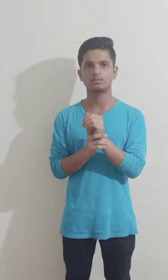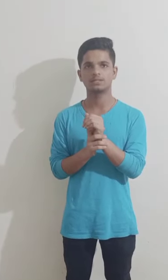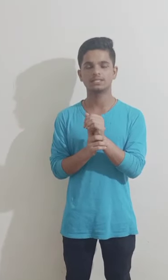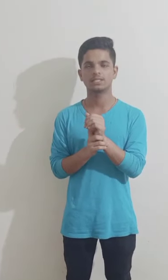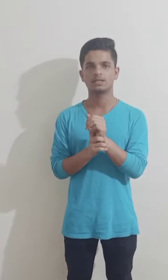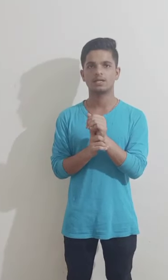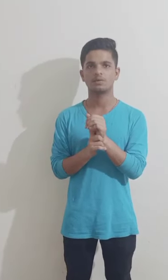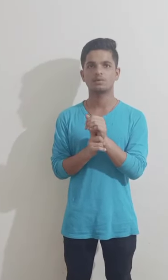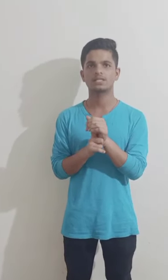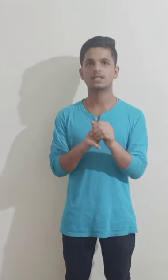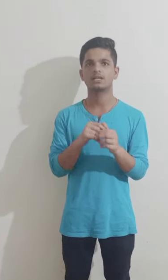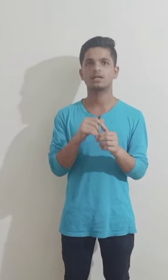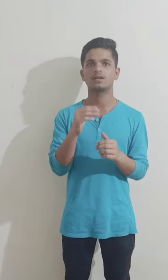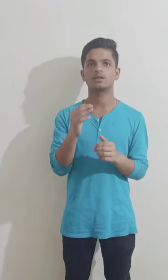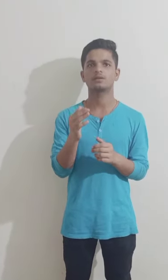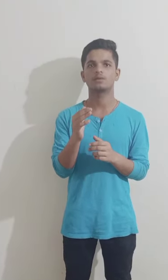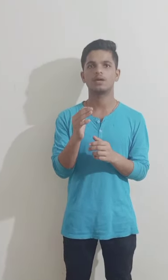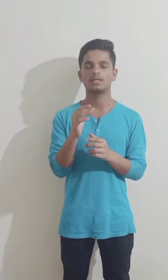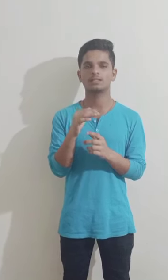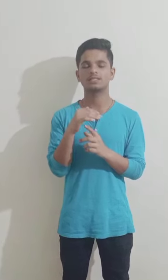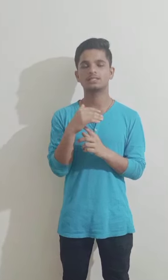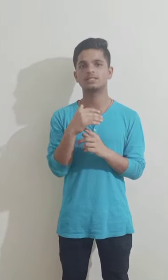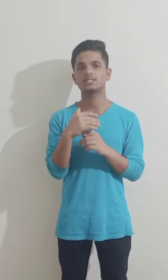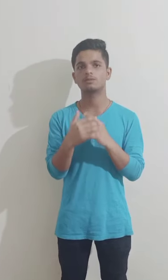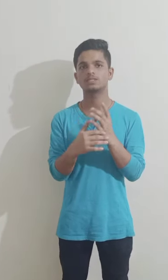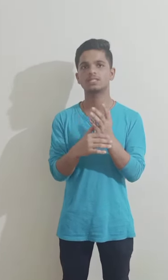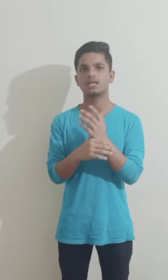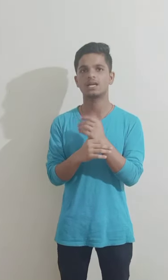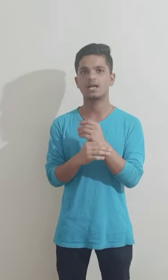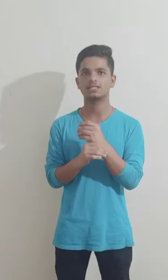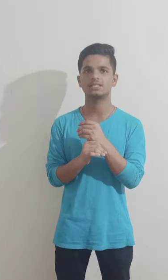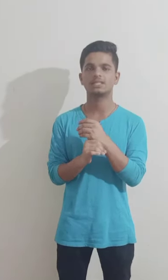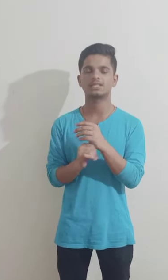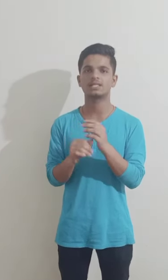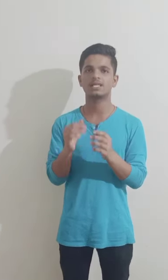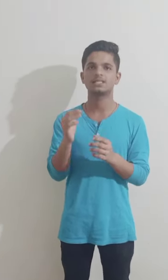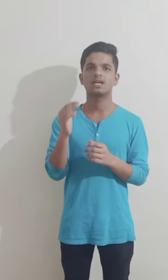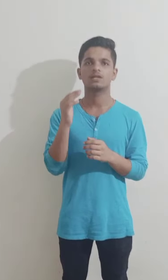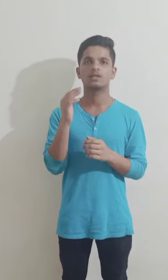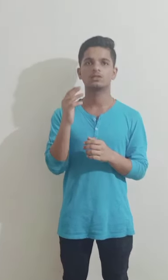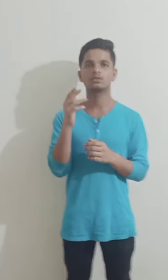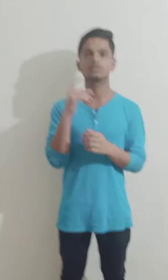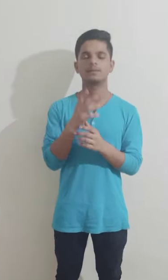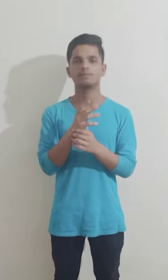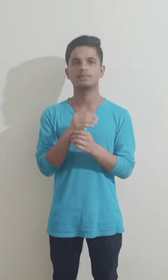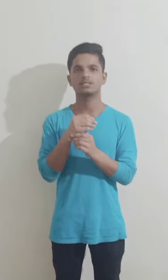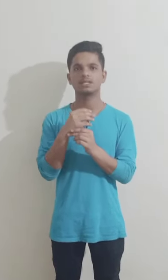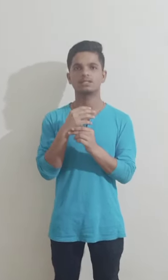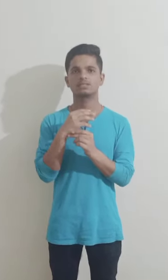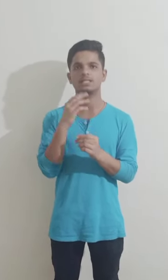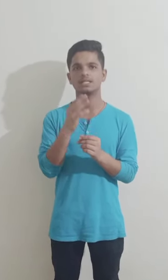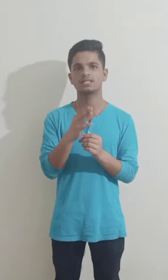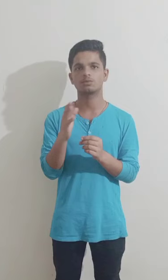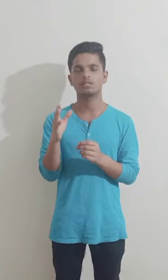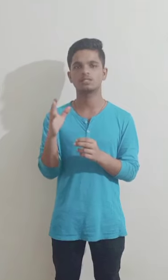which are and these objects we literal as same means string s1 is equal